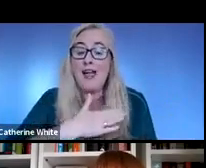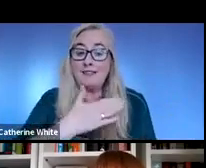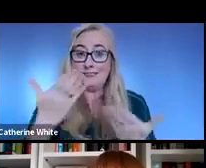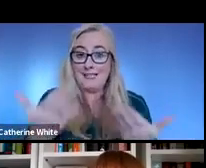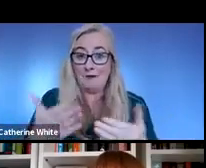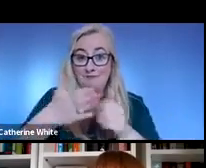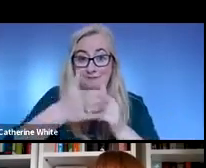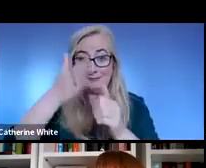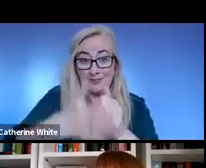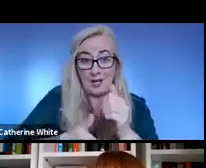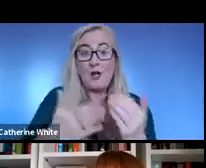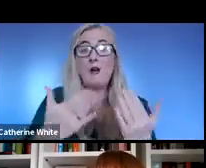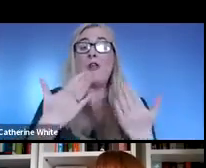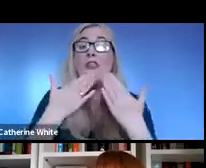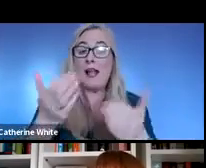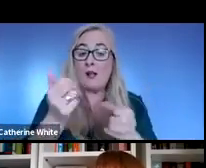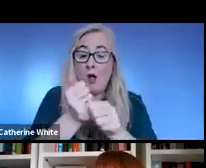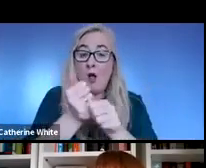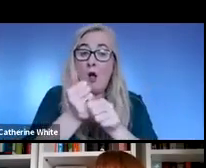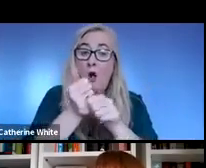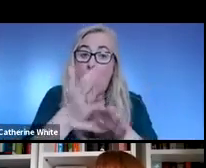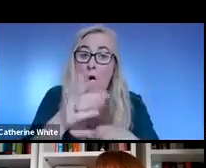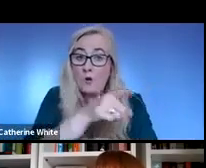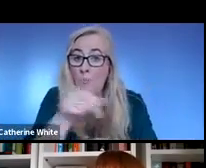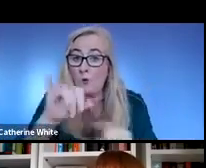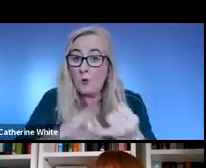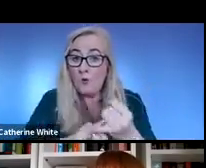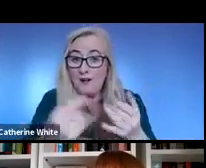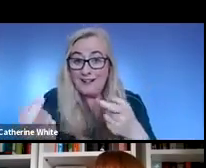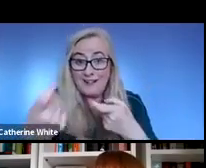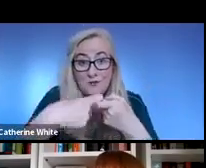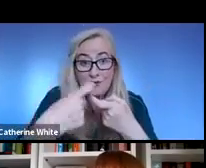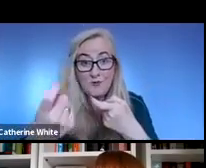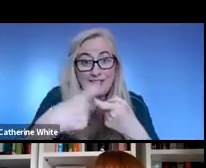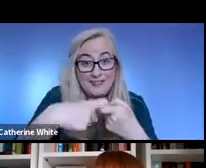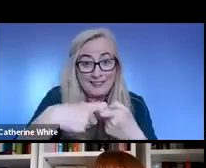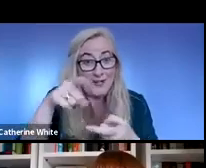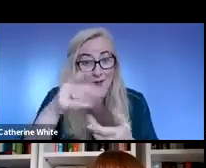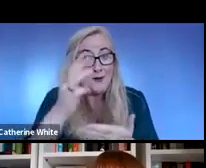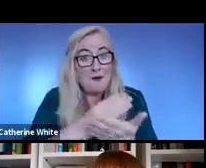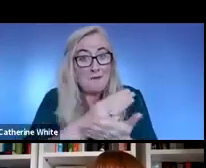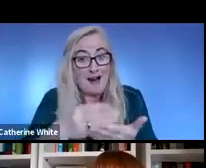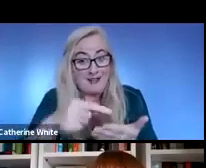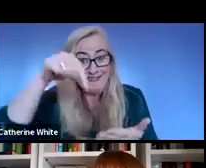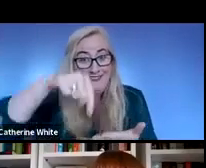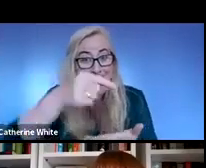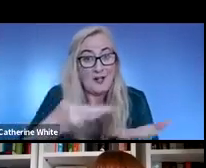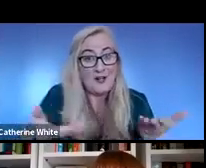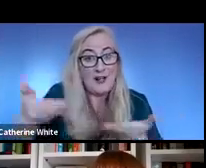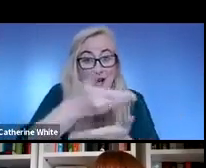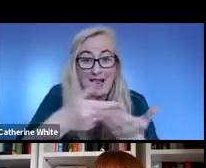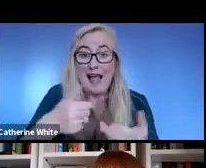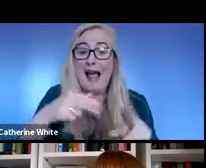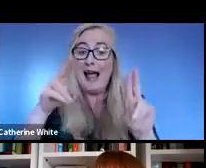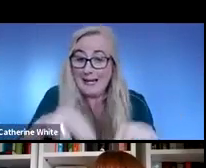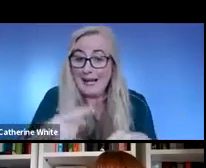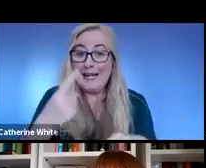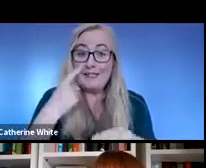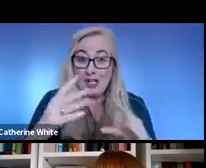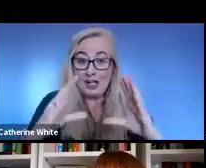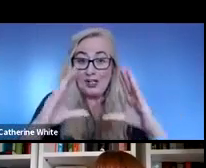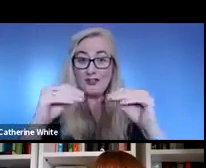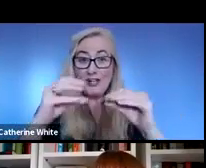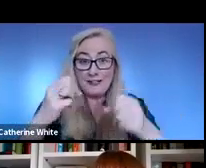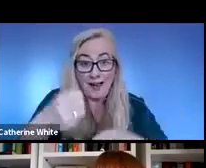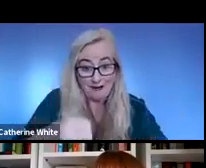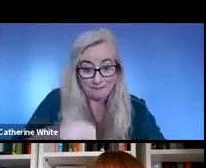by thanking all our attendees for also being part of this conversation. I can see that the chat has been